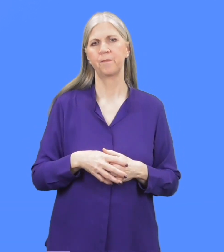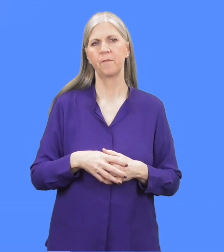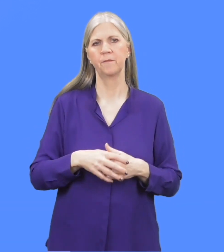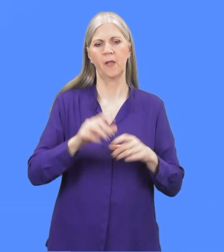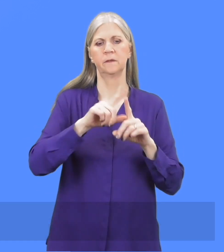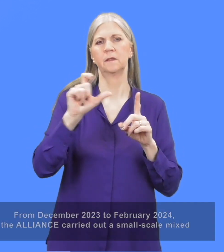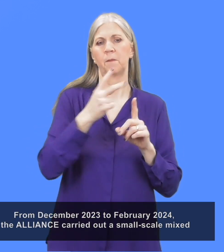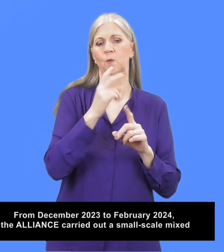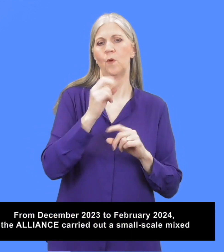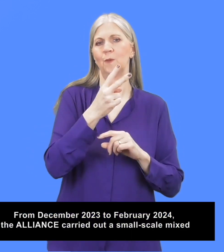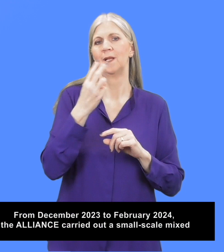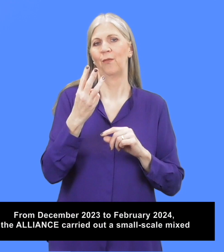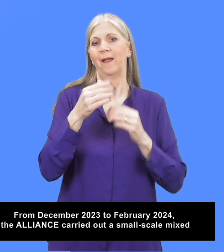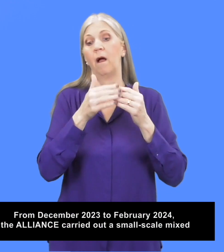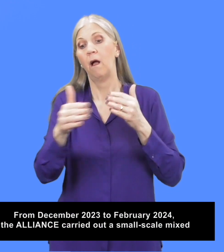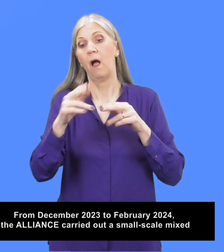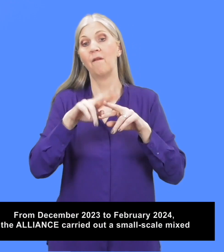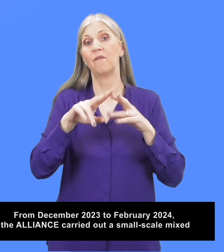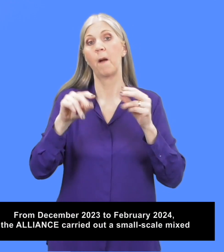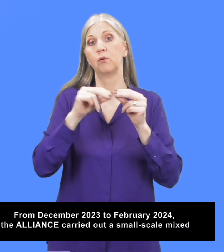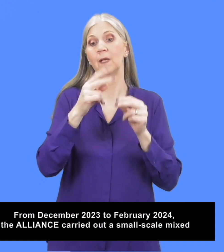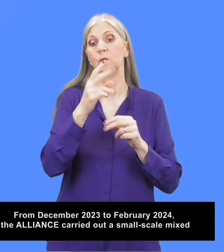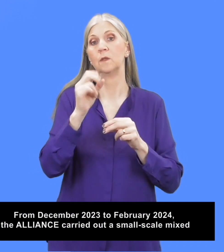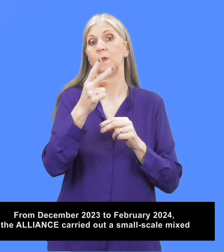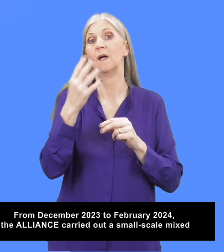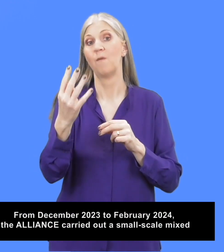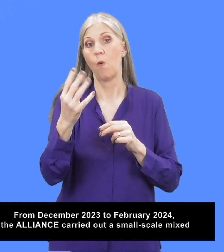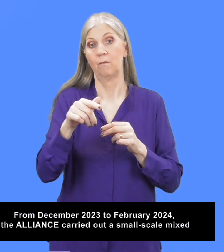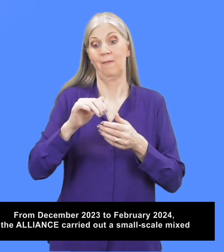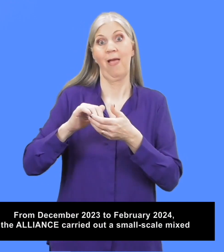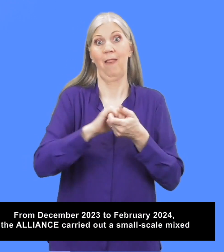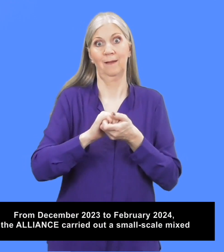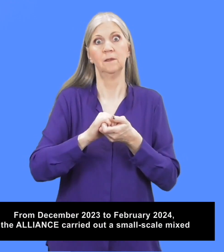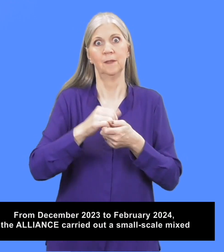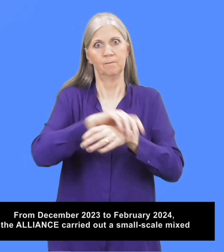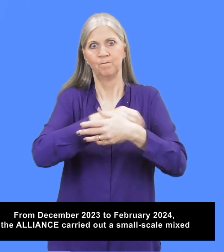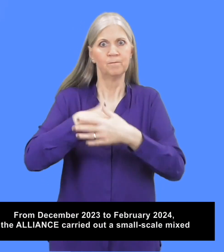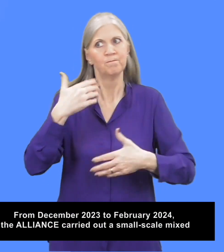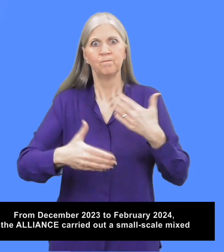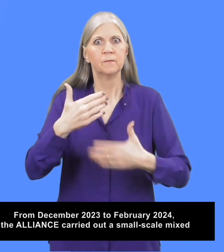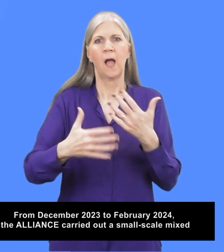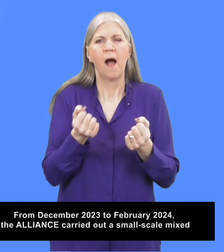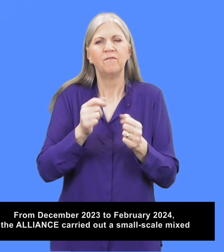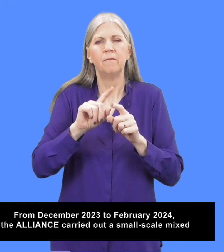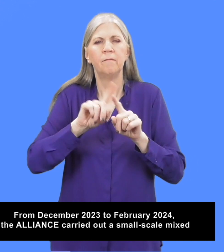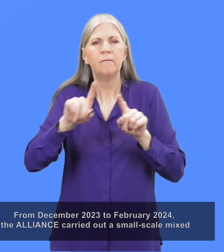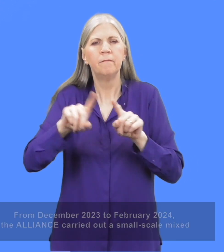From December 2023 to February 2024, the Alliance carried out a small-scale mixed methods